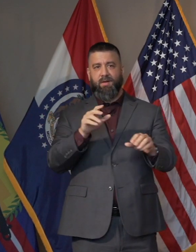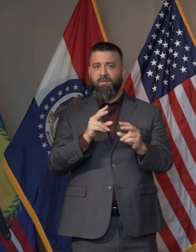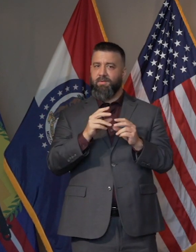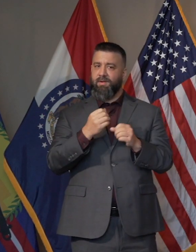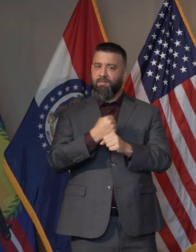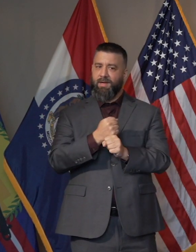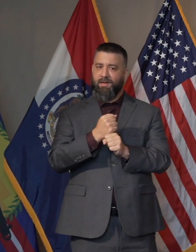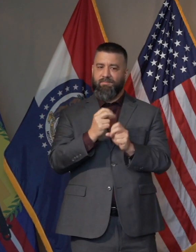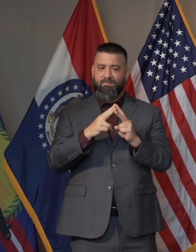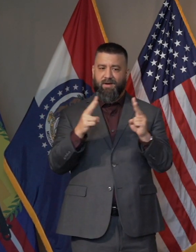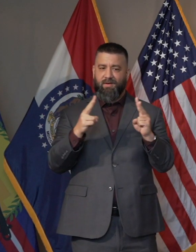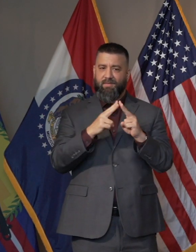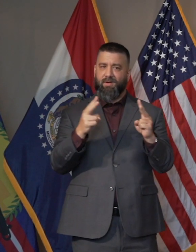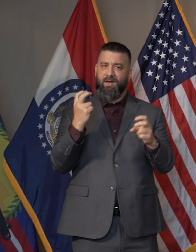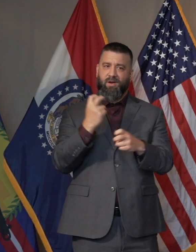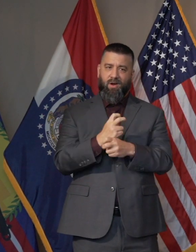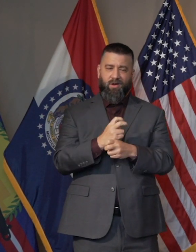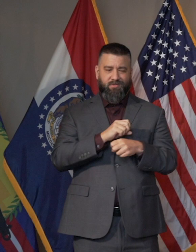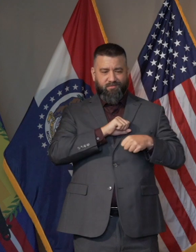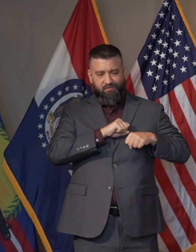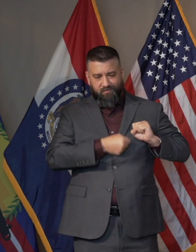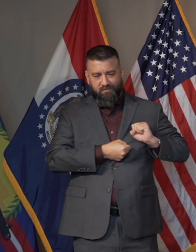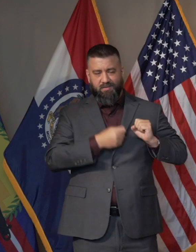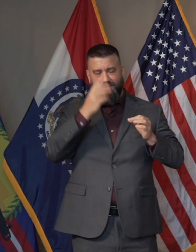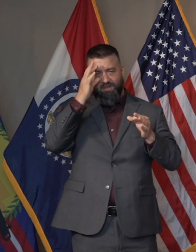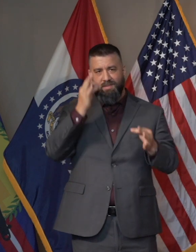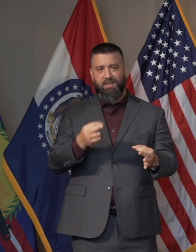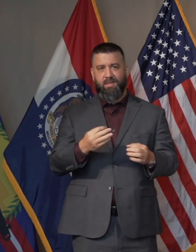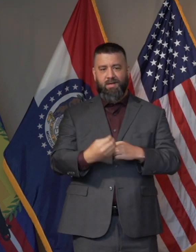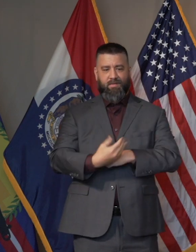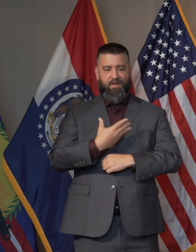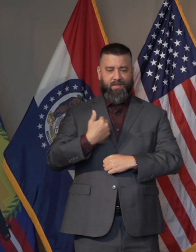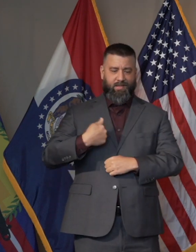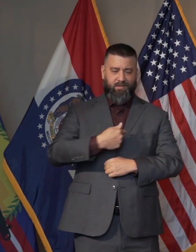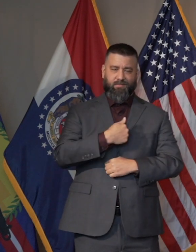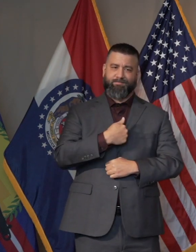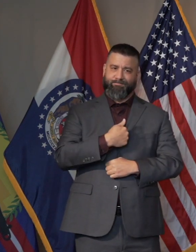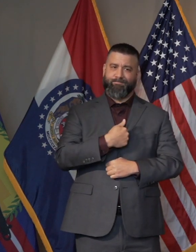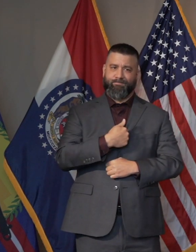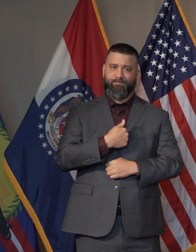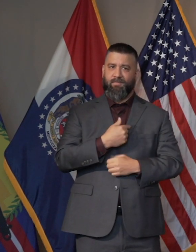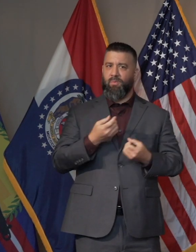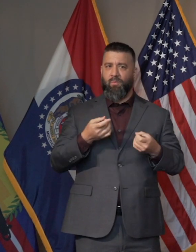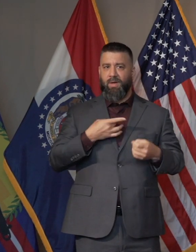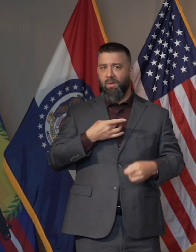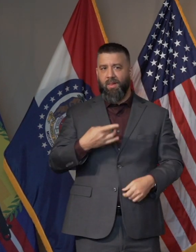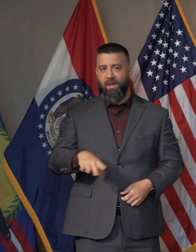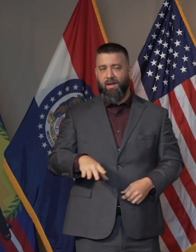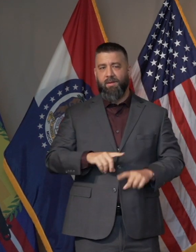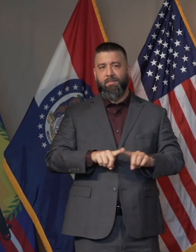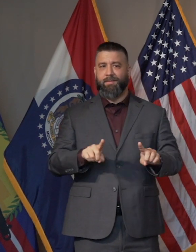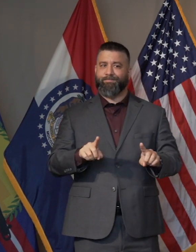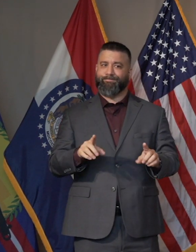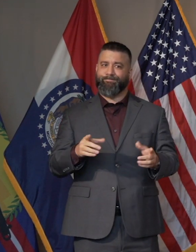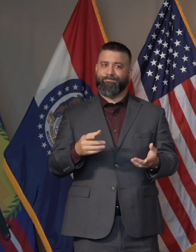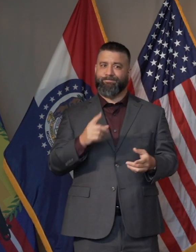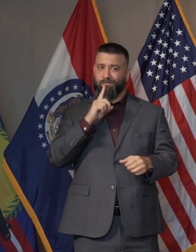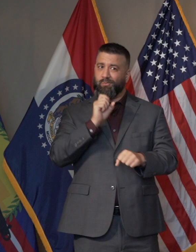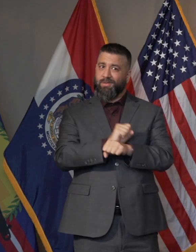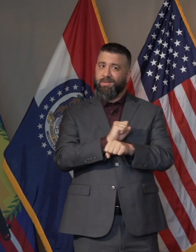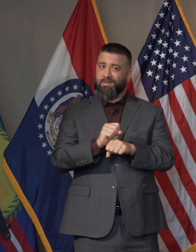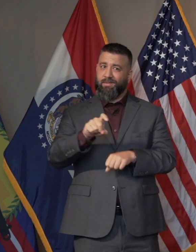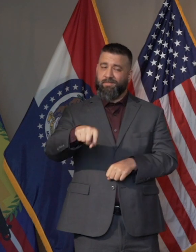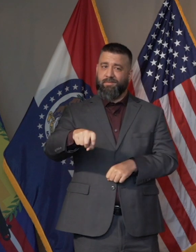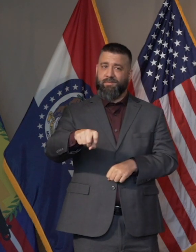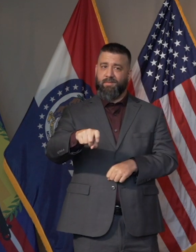very difficult and heart-wrenching decisions that affect all of us personally. We don't like to do it, but this is where we are. This is what